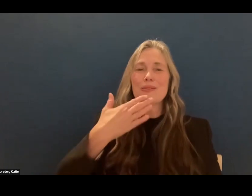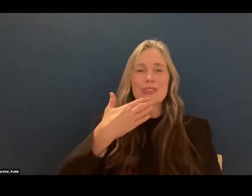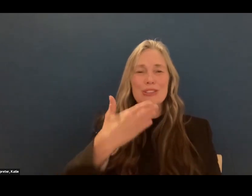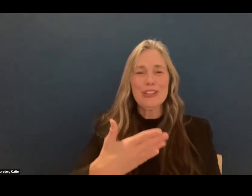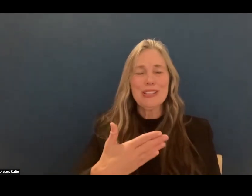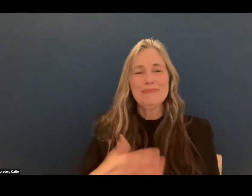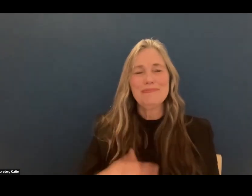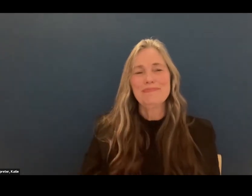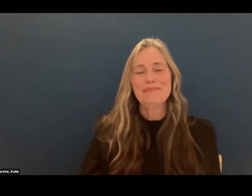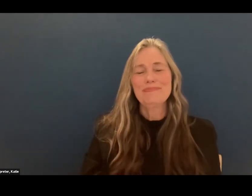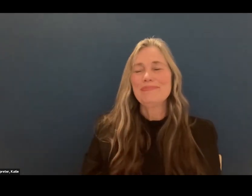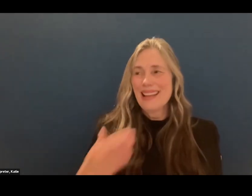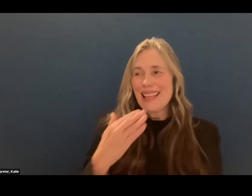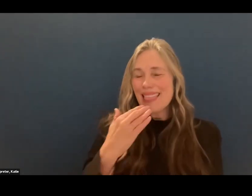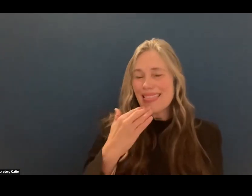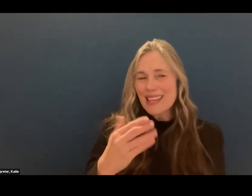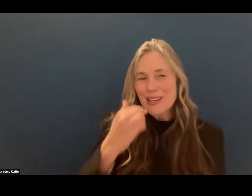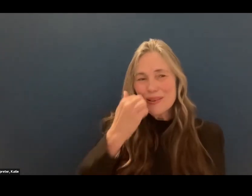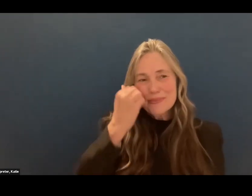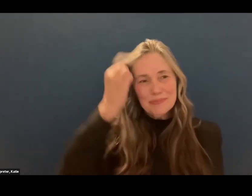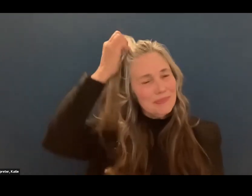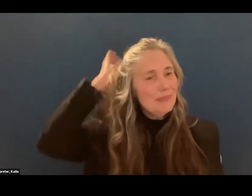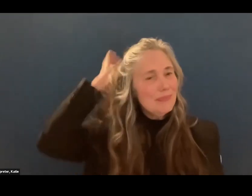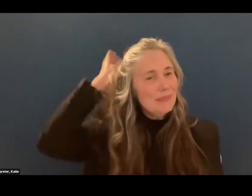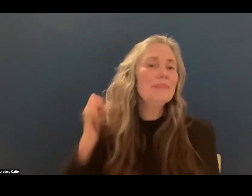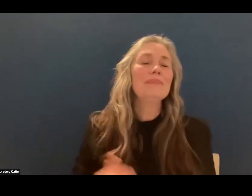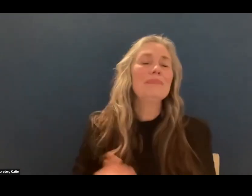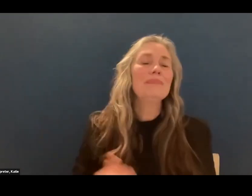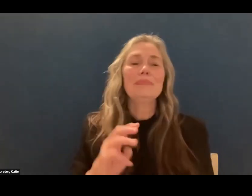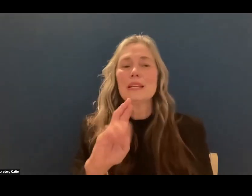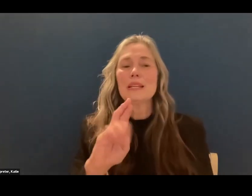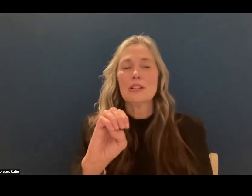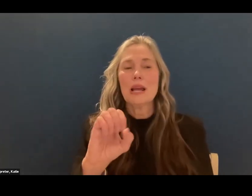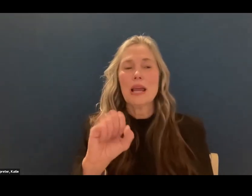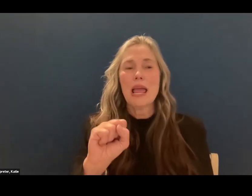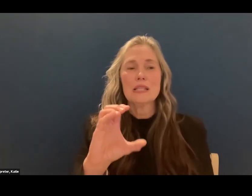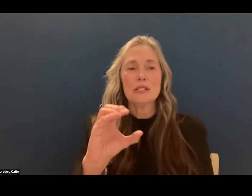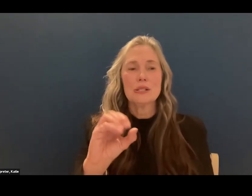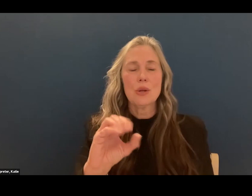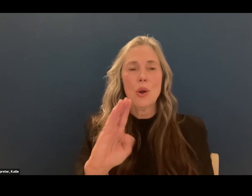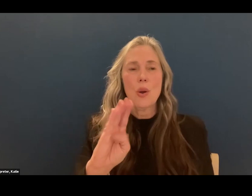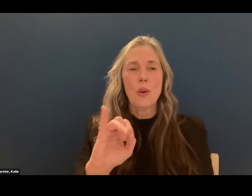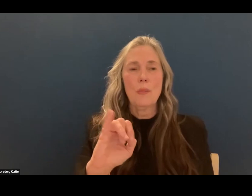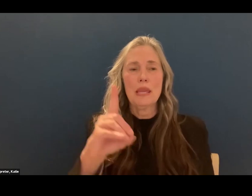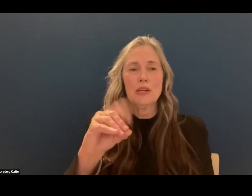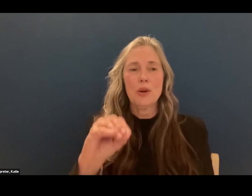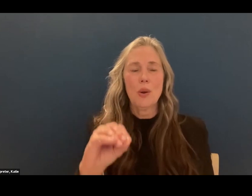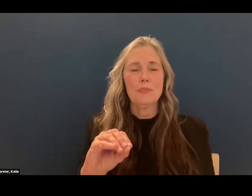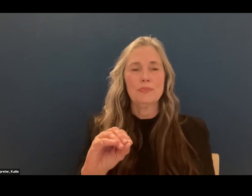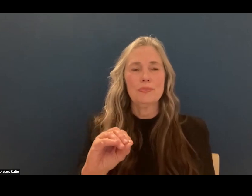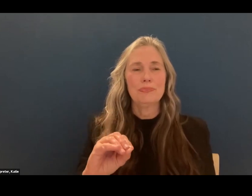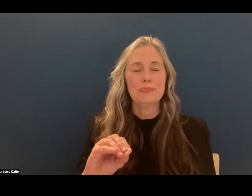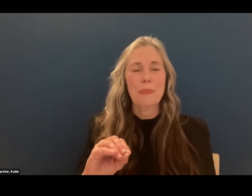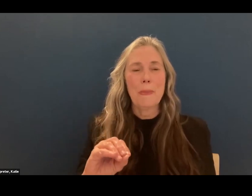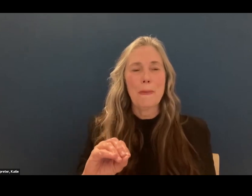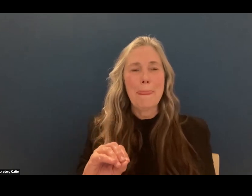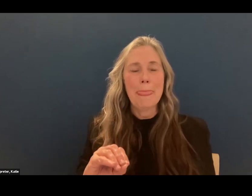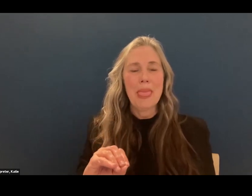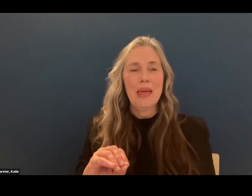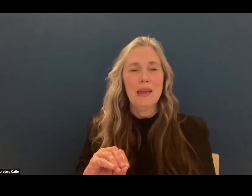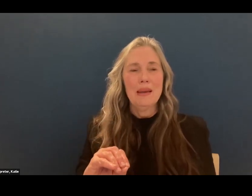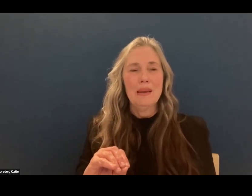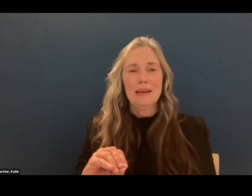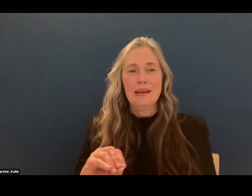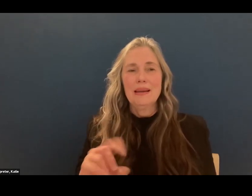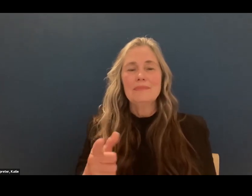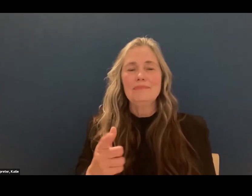And thank you. Thank you, Ms. Munoz. Mr. Escobedo? Thank you. So, as was stated by